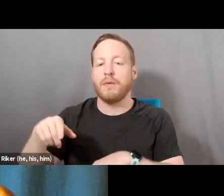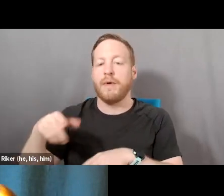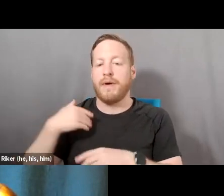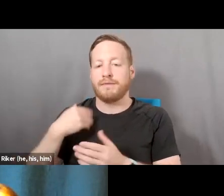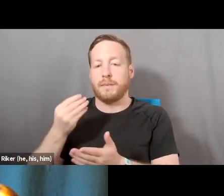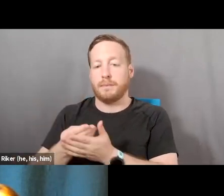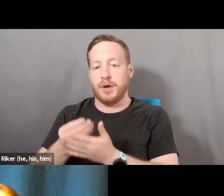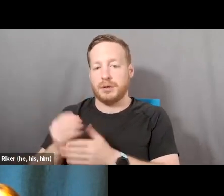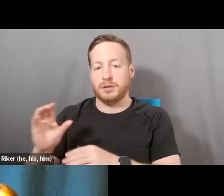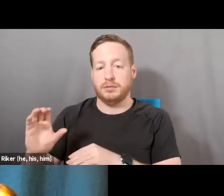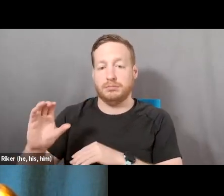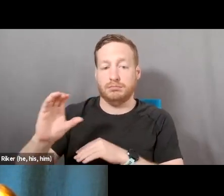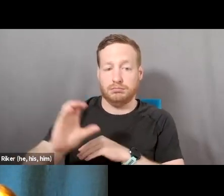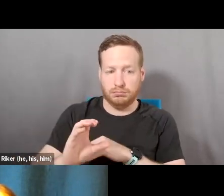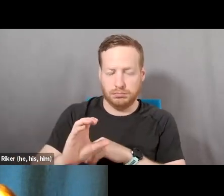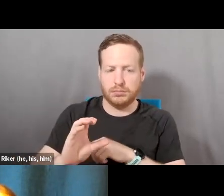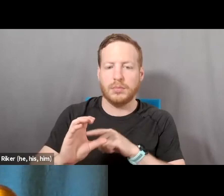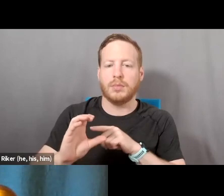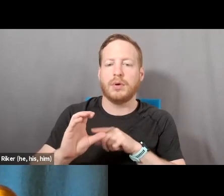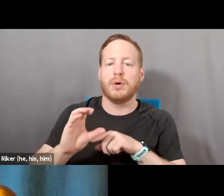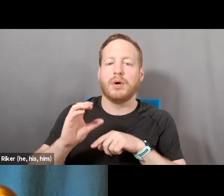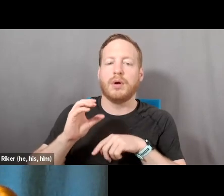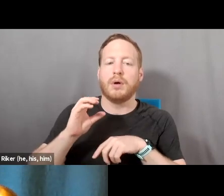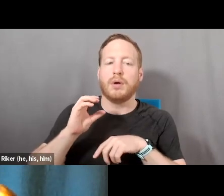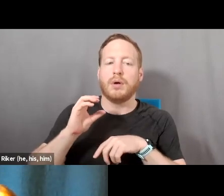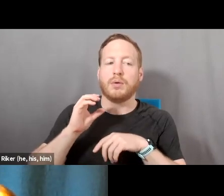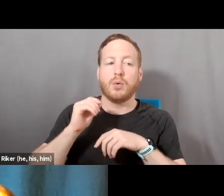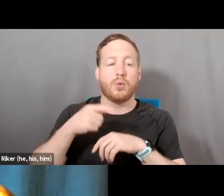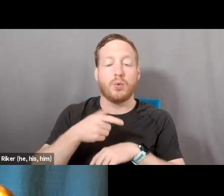maybe. Anyway, they had money,